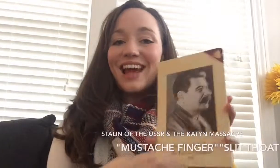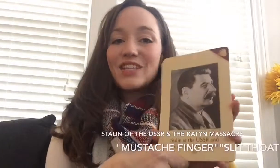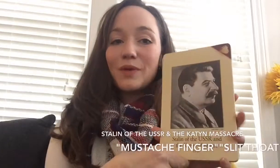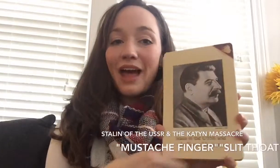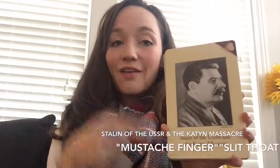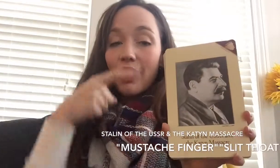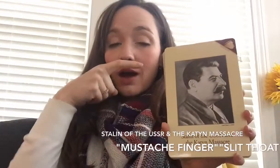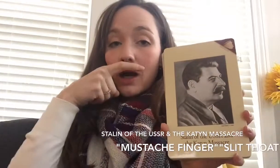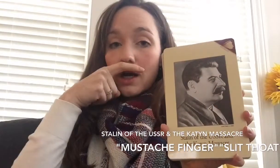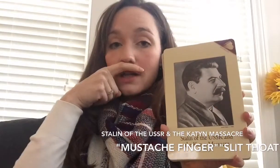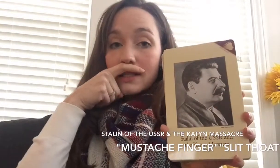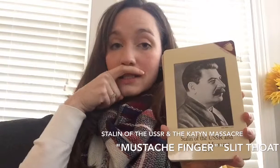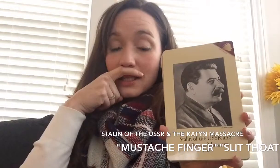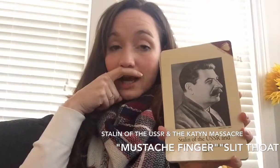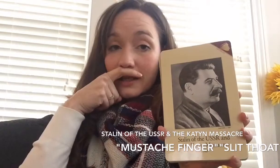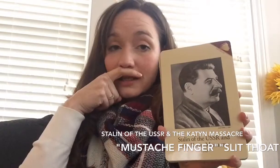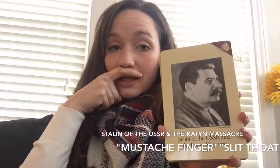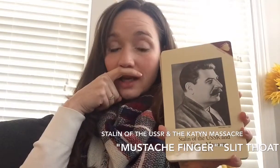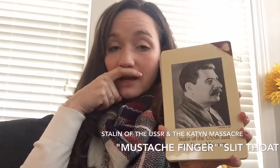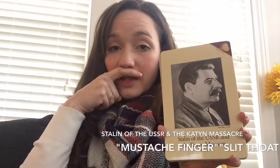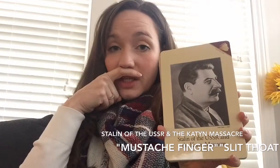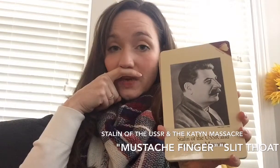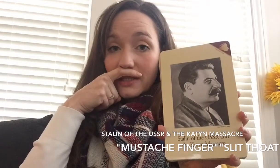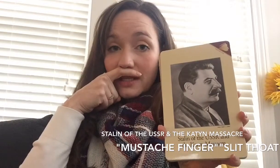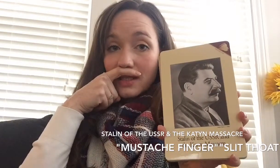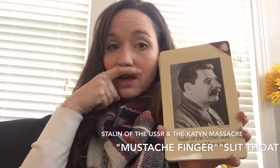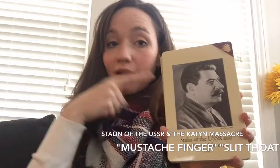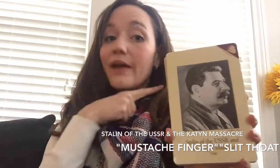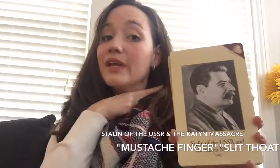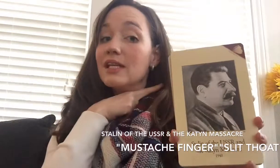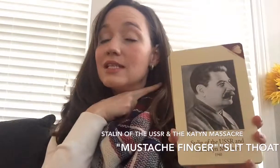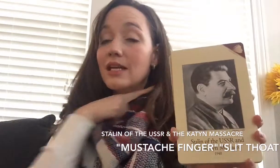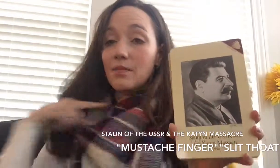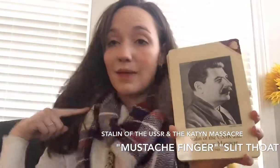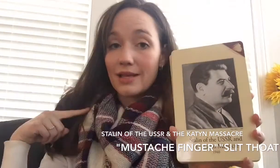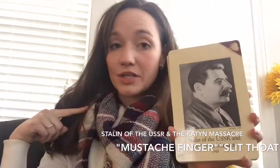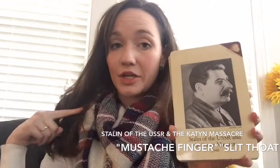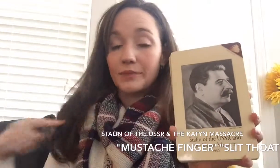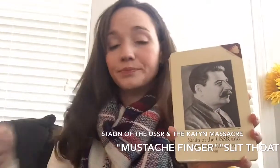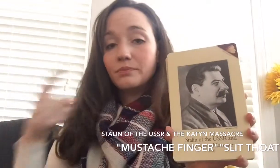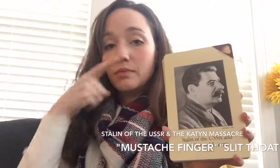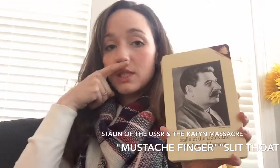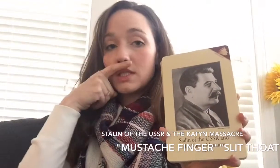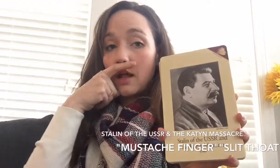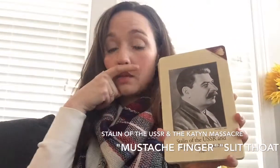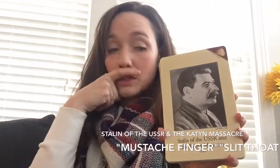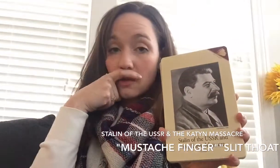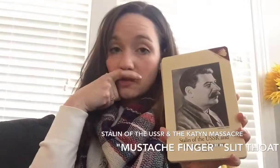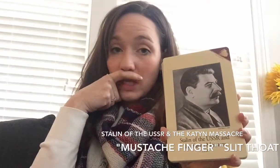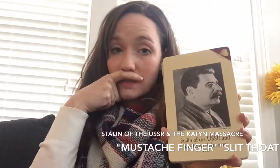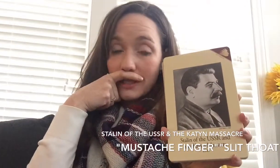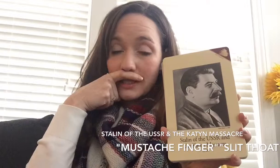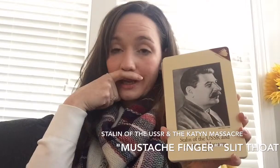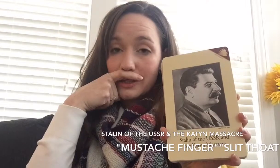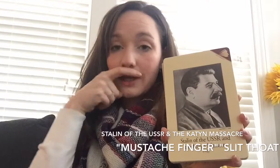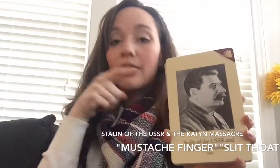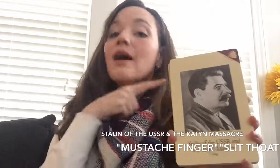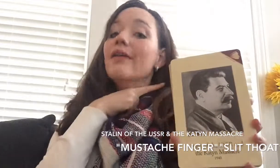Next we have Stalin of the USSR and the Katyn Massacre. Stalin was known for his mustache, and